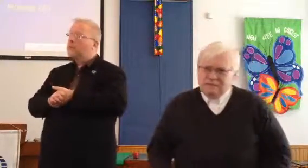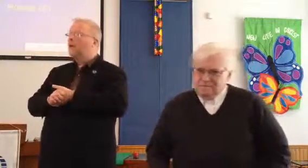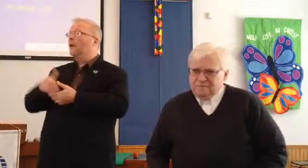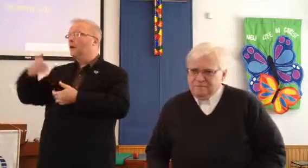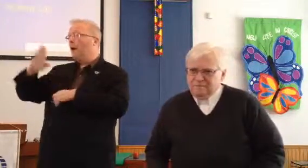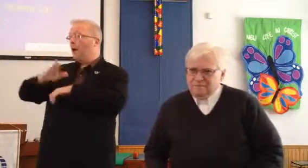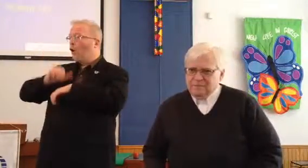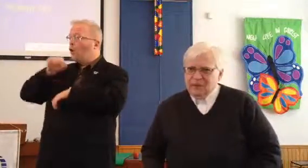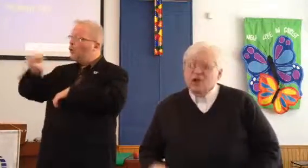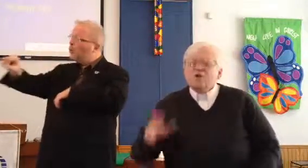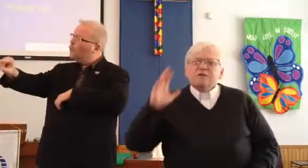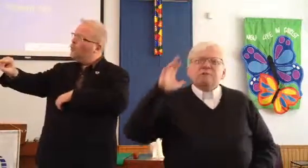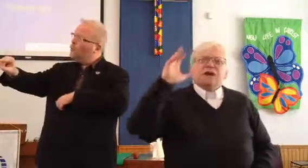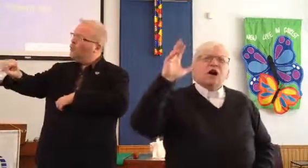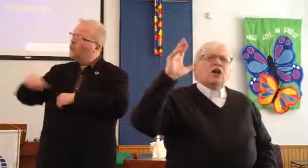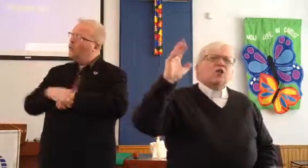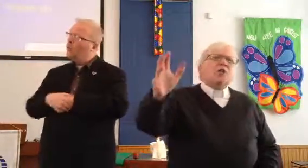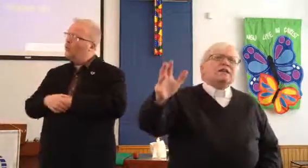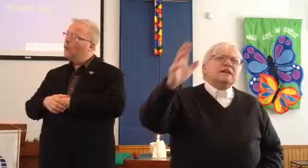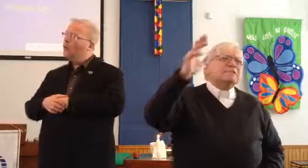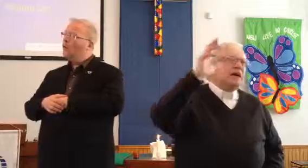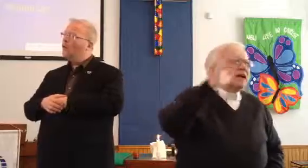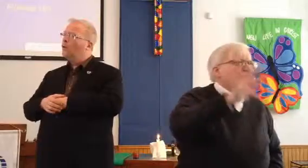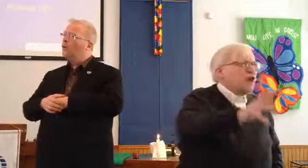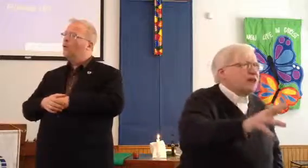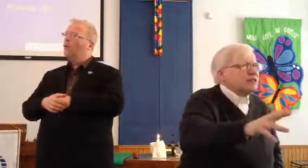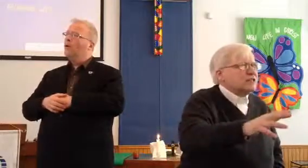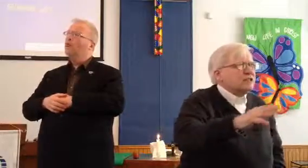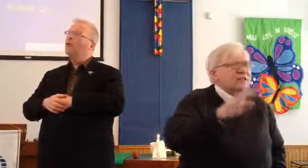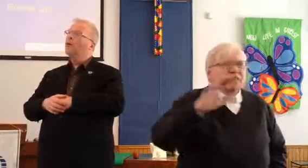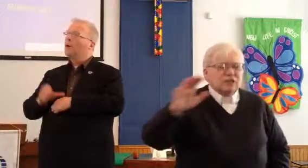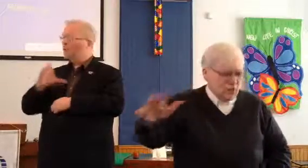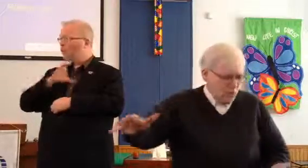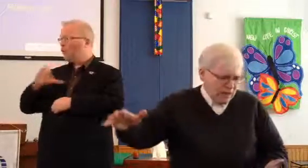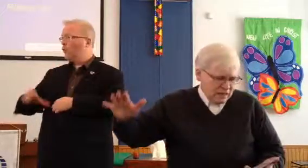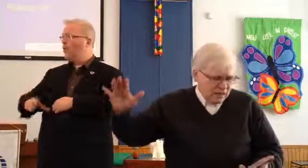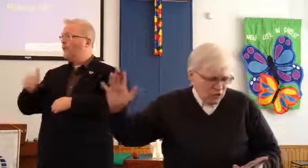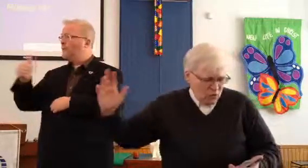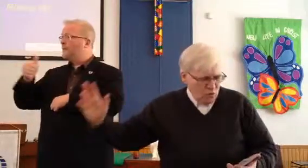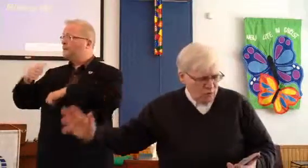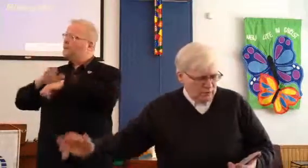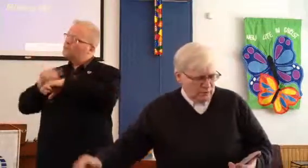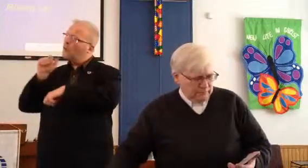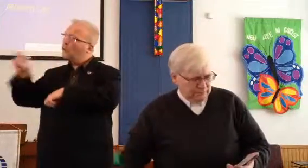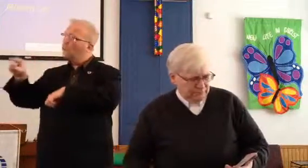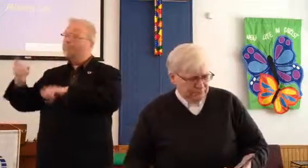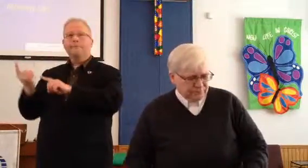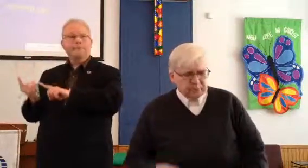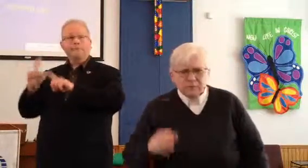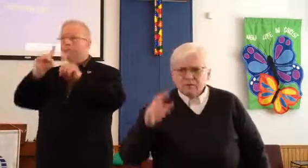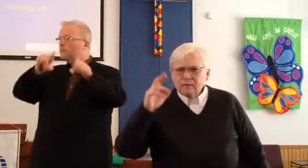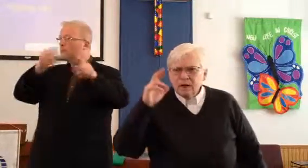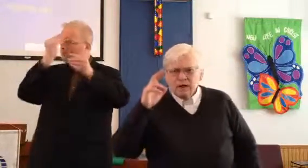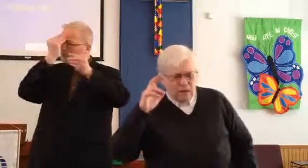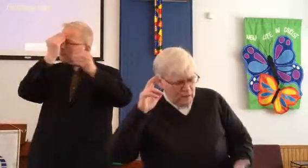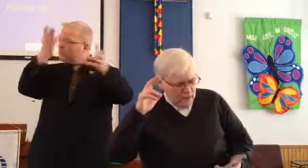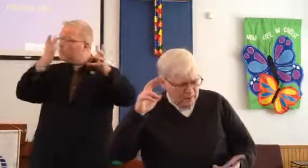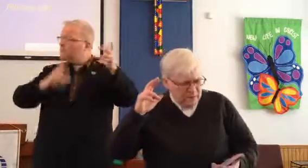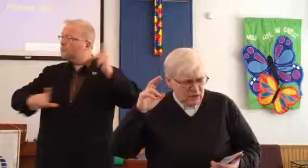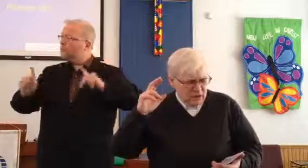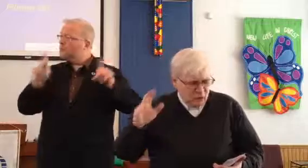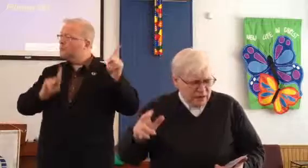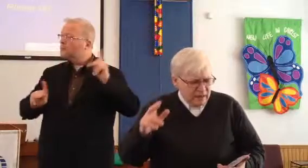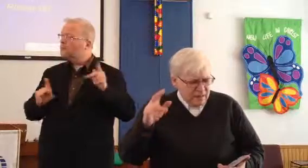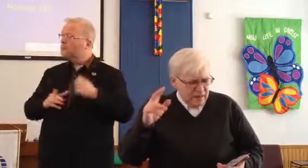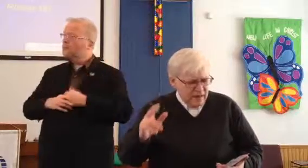anointed. We've been anointed by Christ to go into the world. We